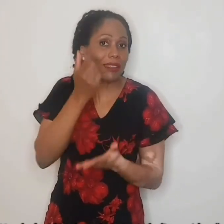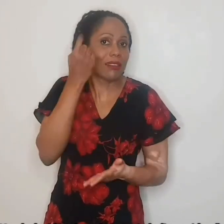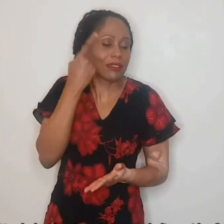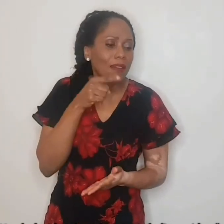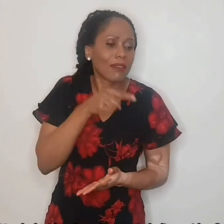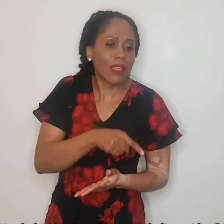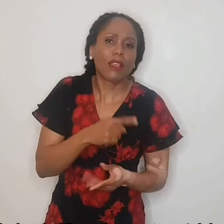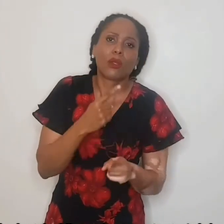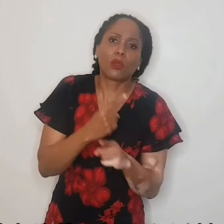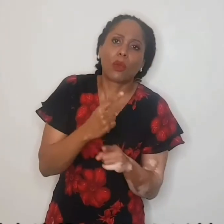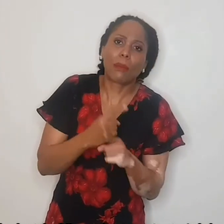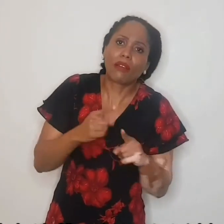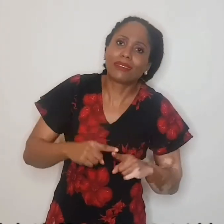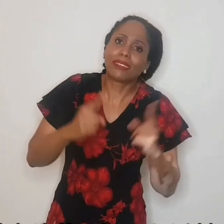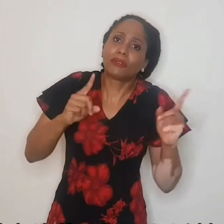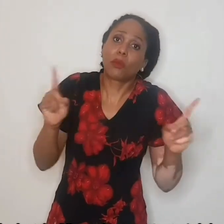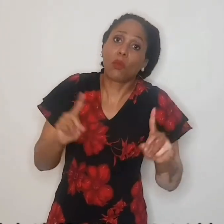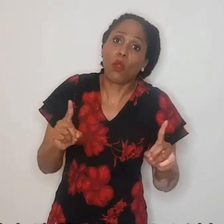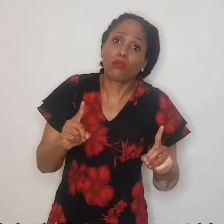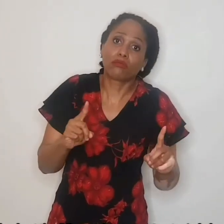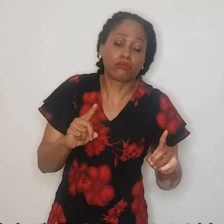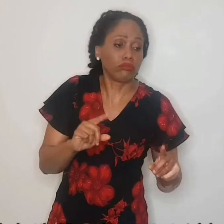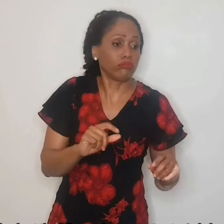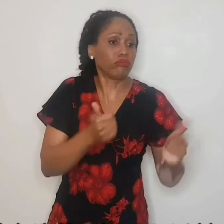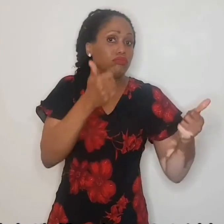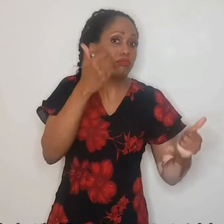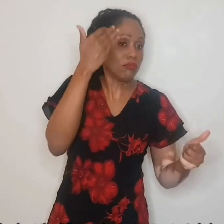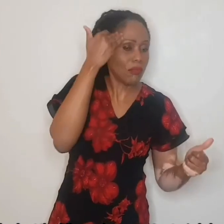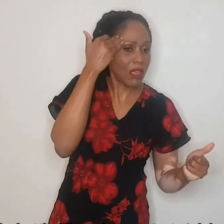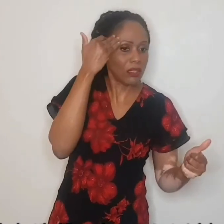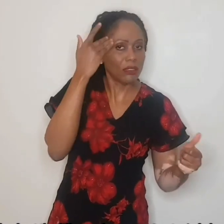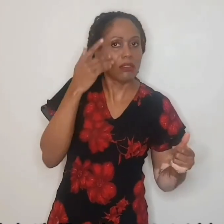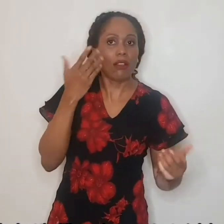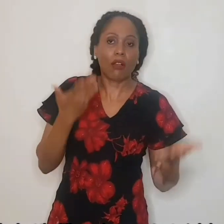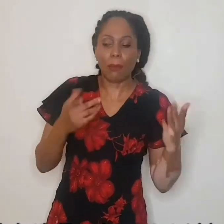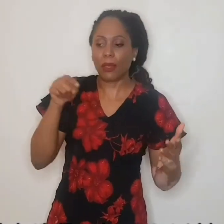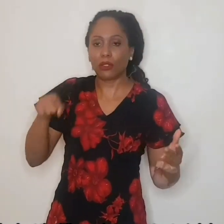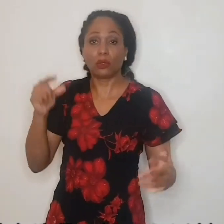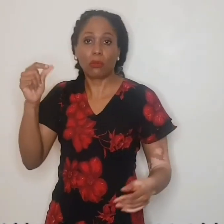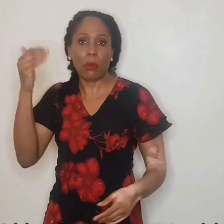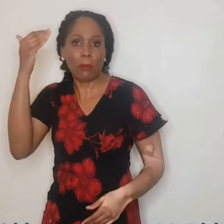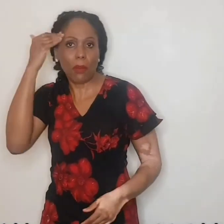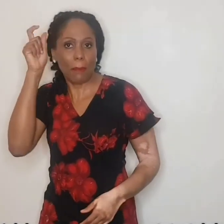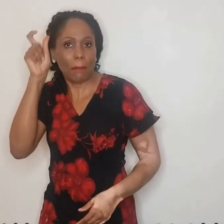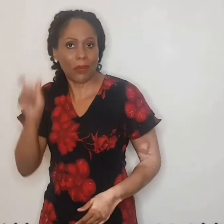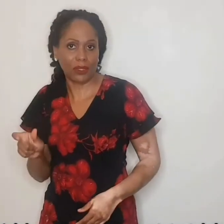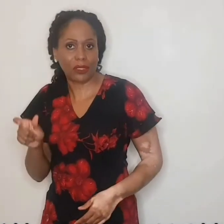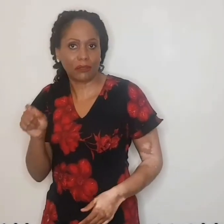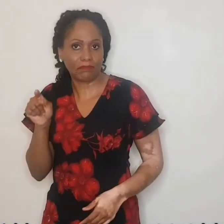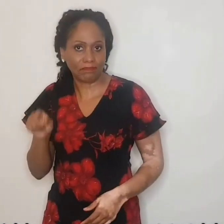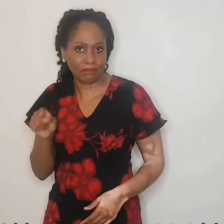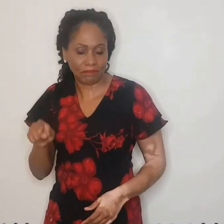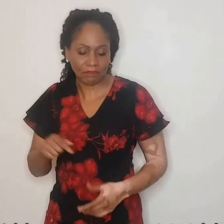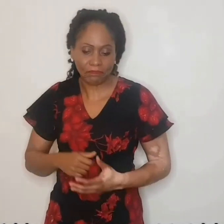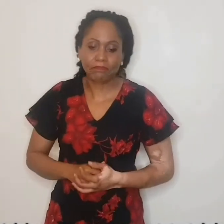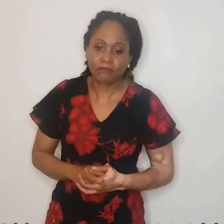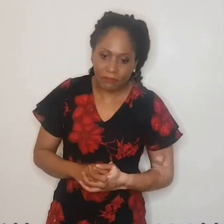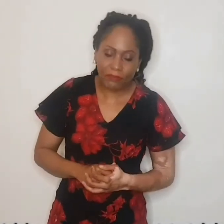I spoke about the difference between a great minded and a small minded person.